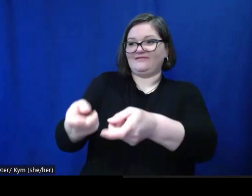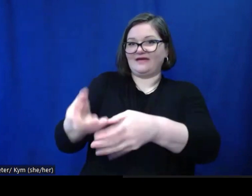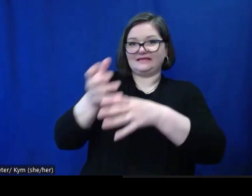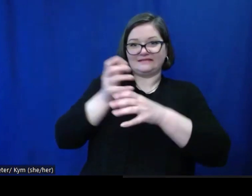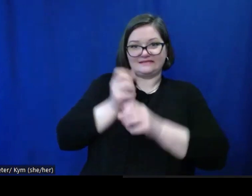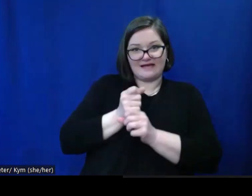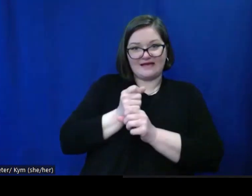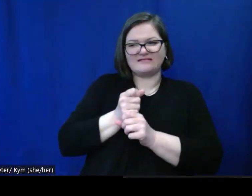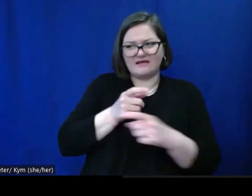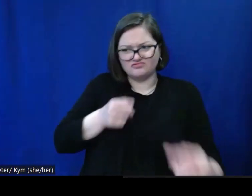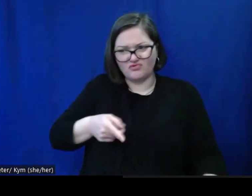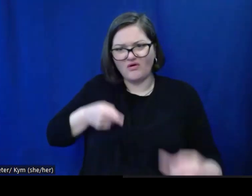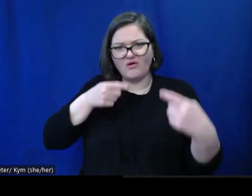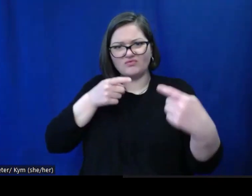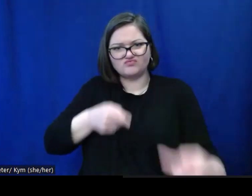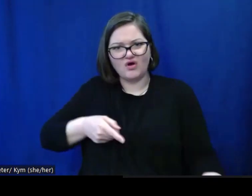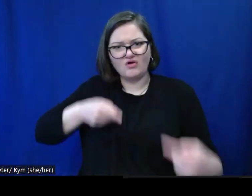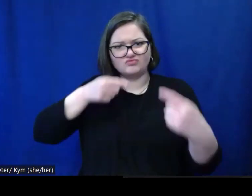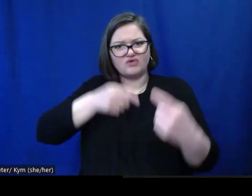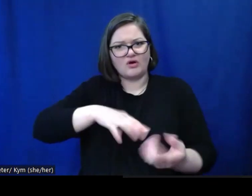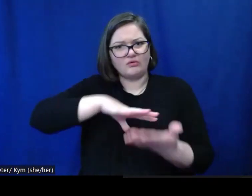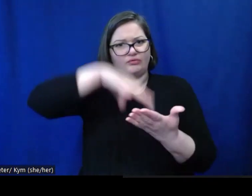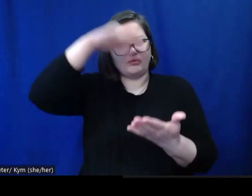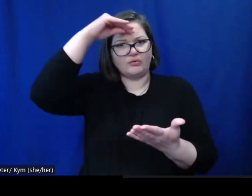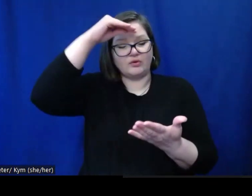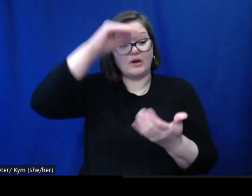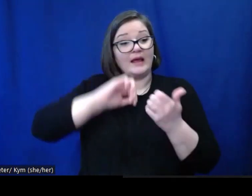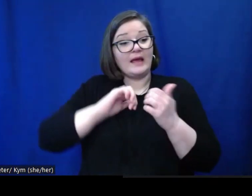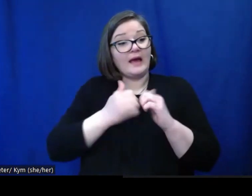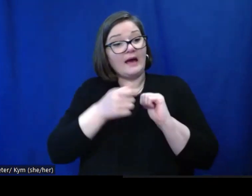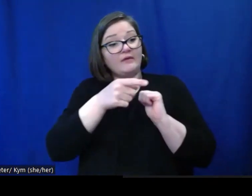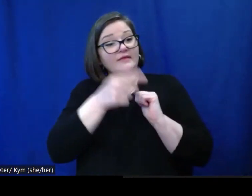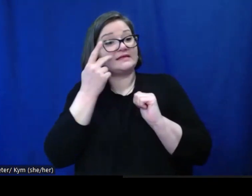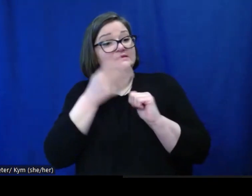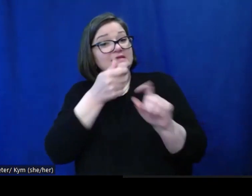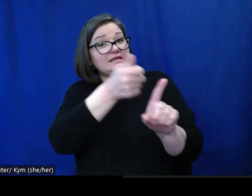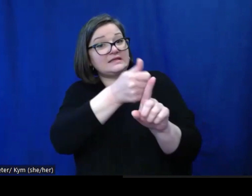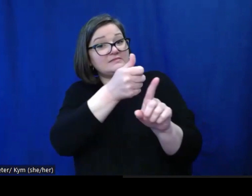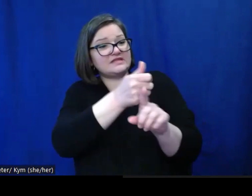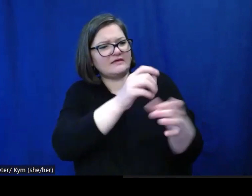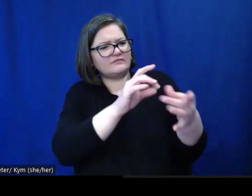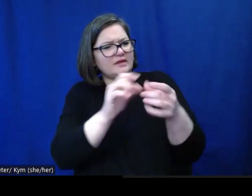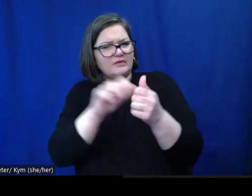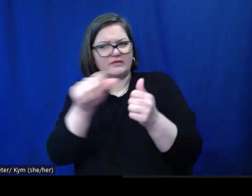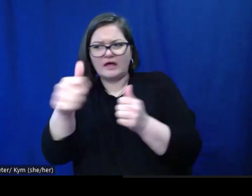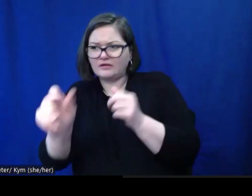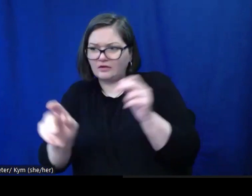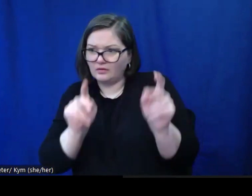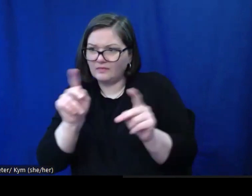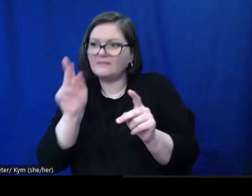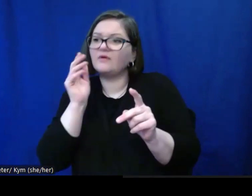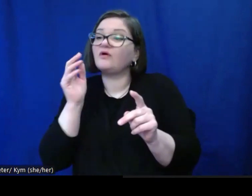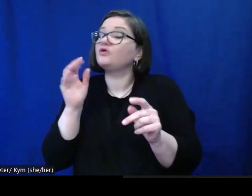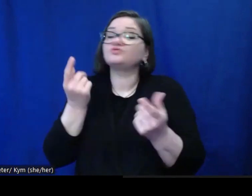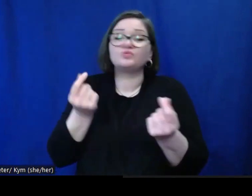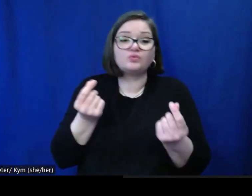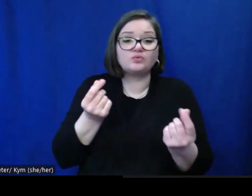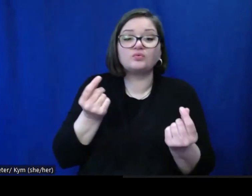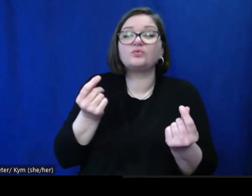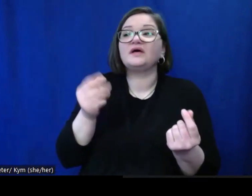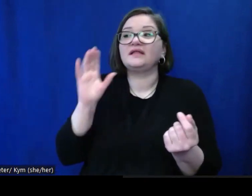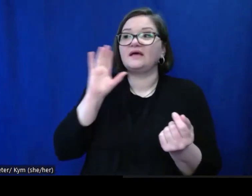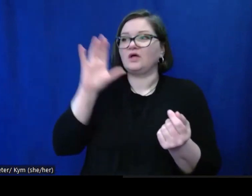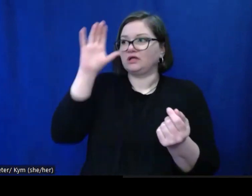hard time learning. The way that they see themselves in relation to others, so they'll make an assumption about how we see